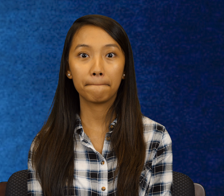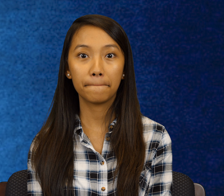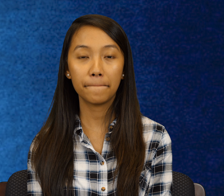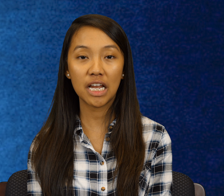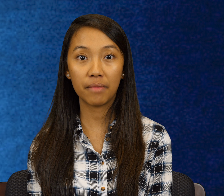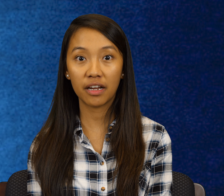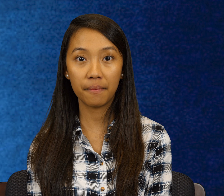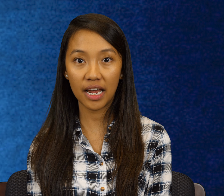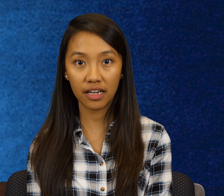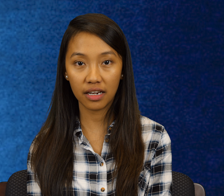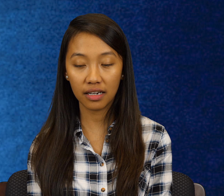me and my companion.